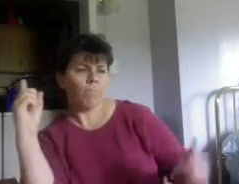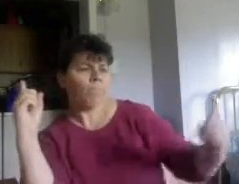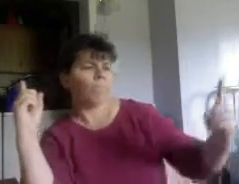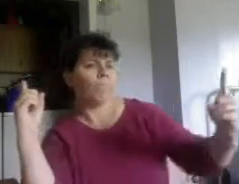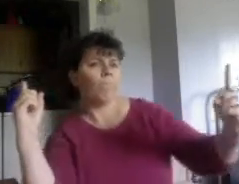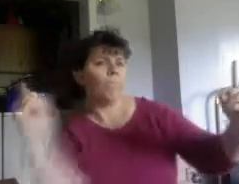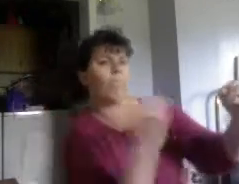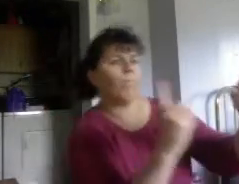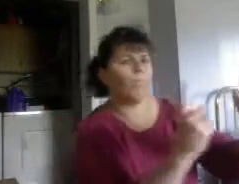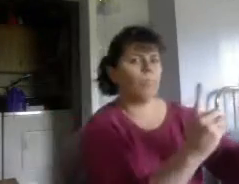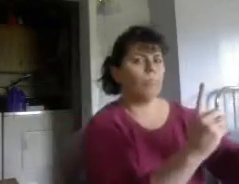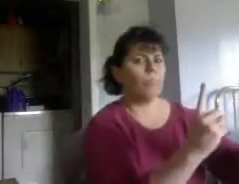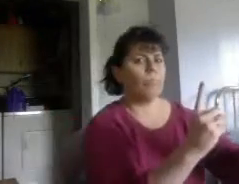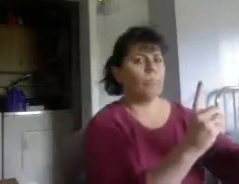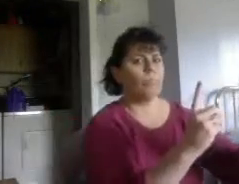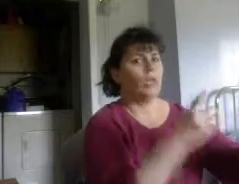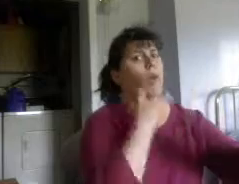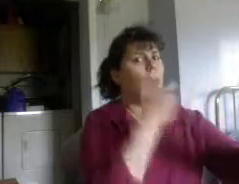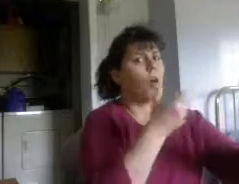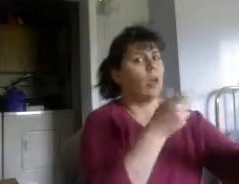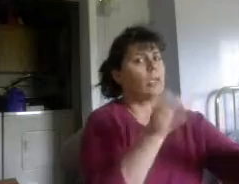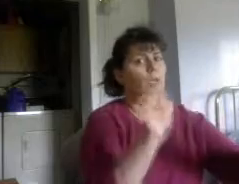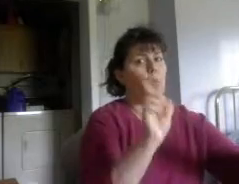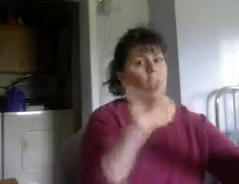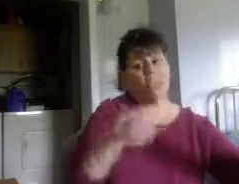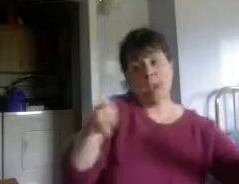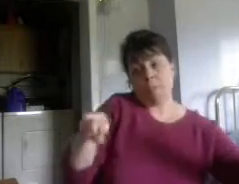Again, make note of where that person is asked to stop.